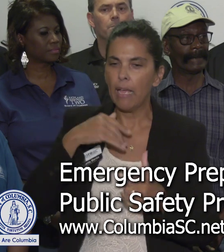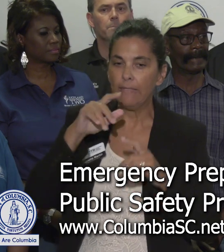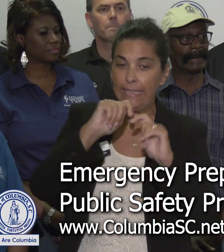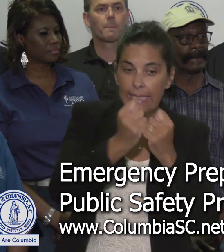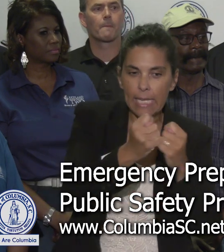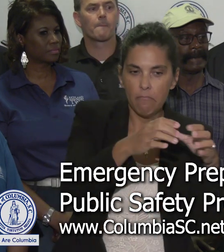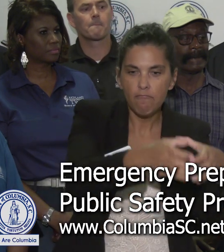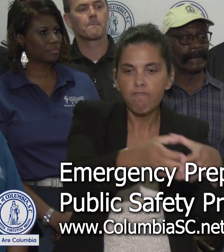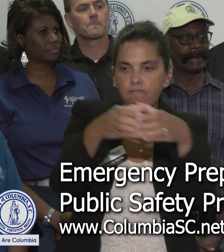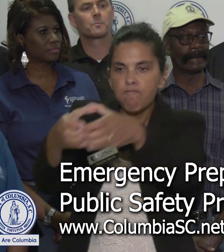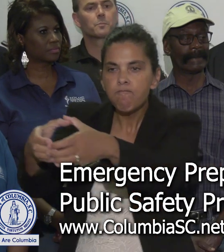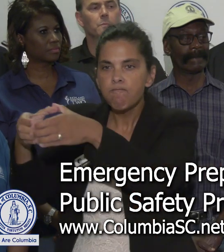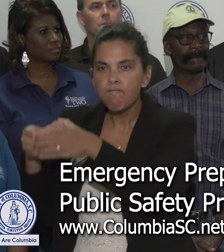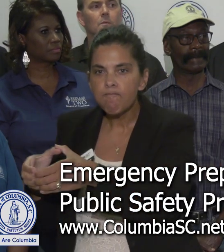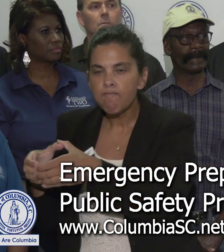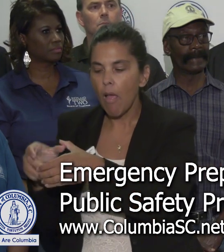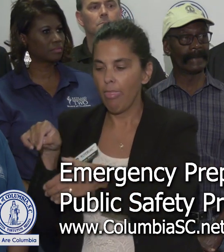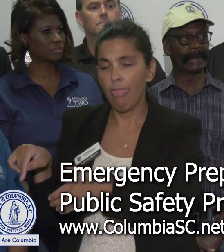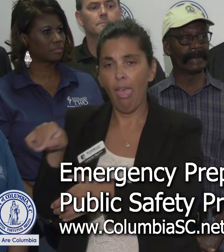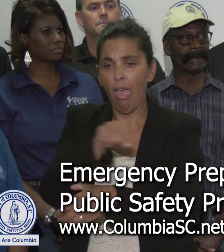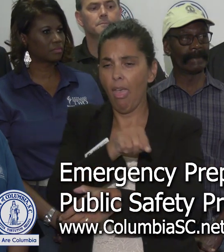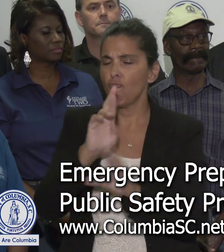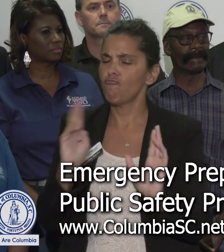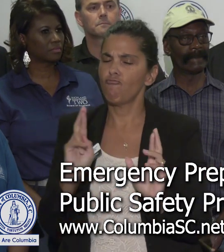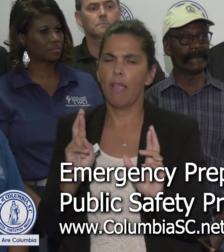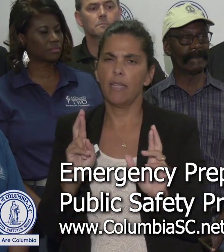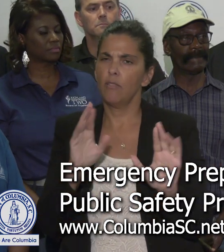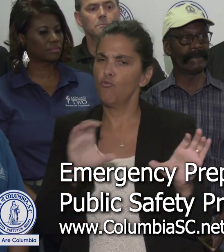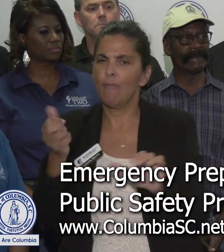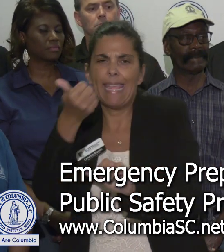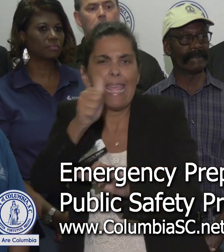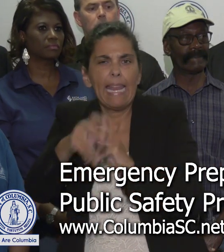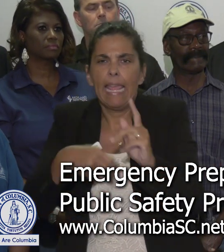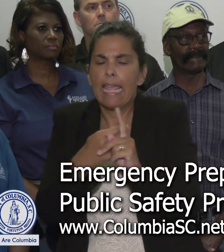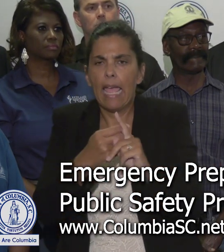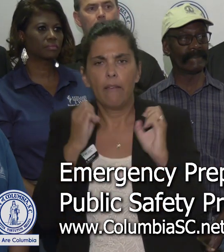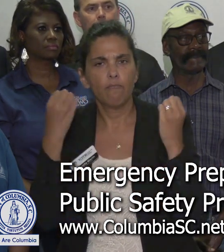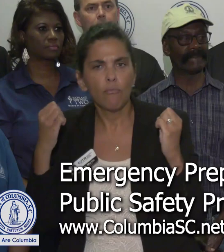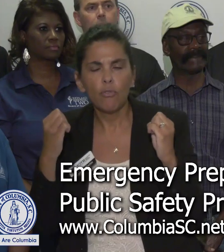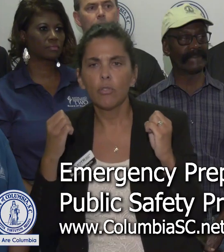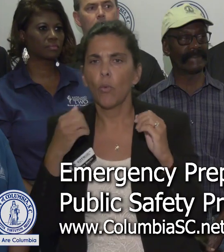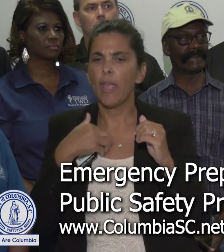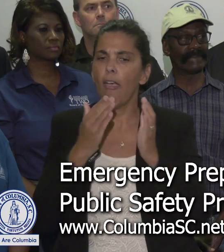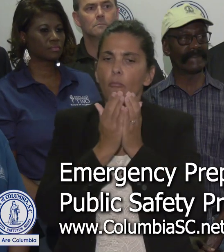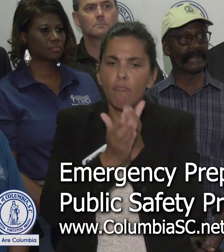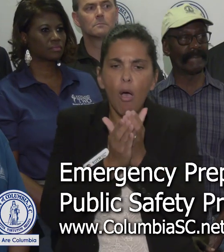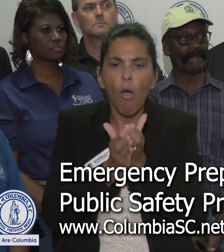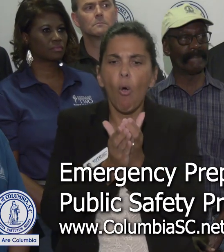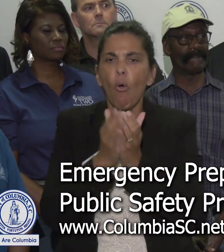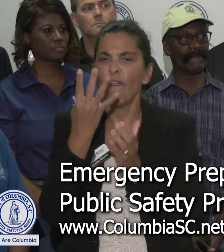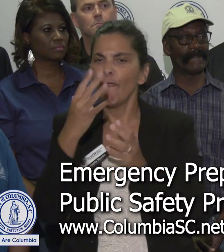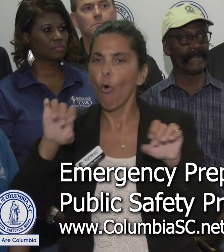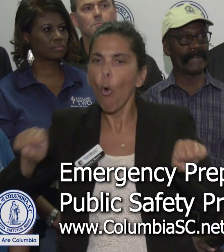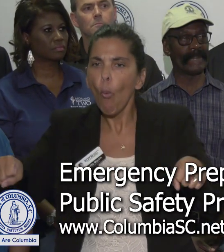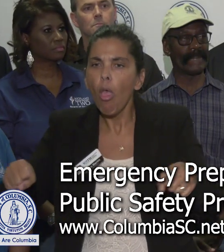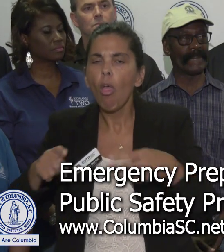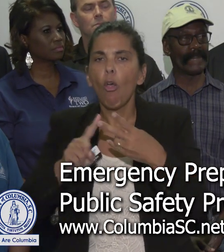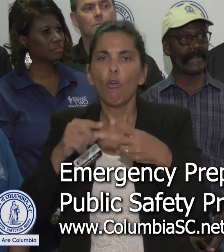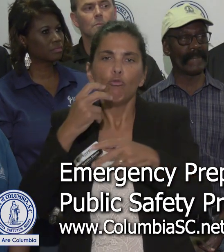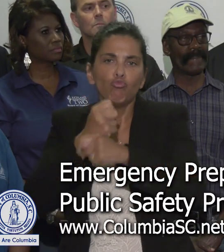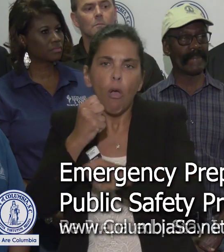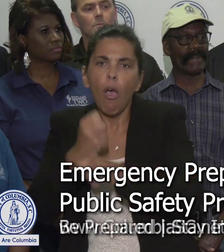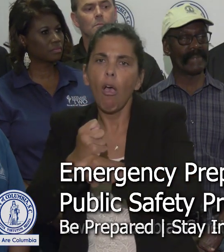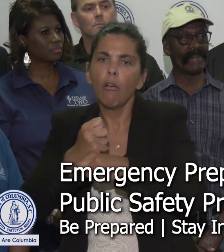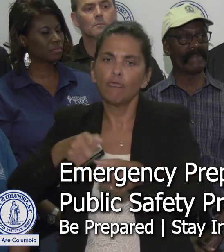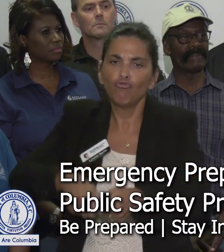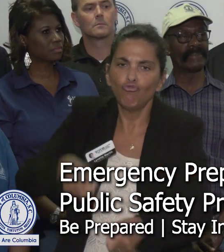out. These teams are equipped to handle any type of emergency. We've got boats, we've got four-wheelers, we've got trucks, we've got chainsaws,